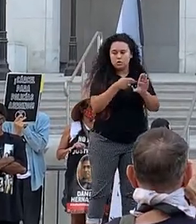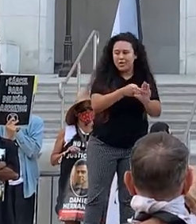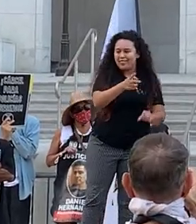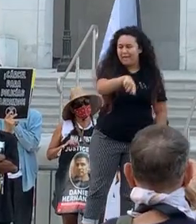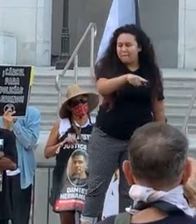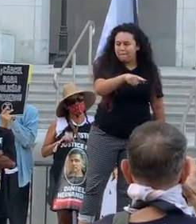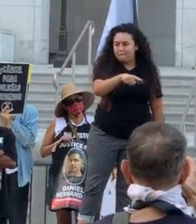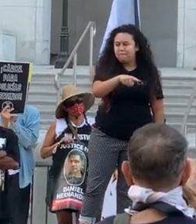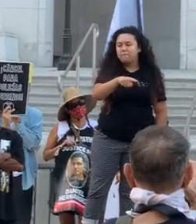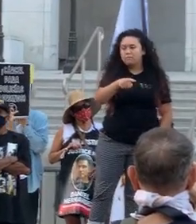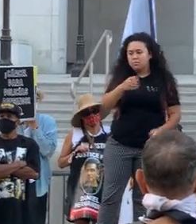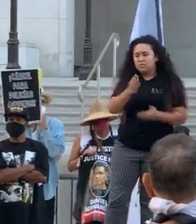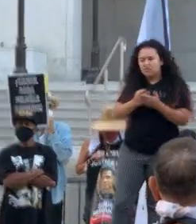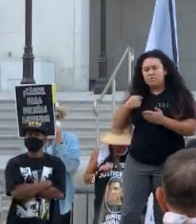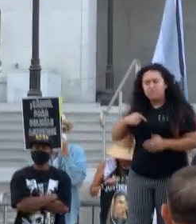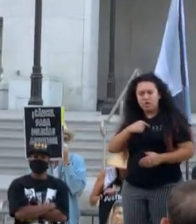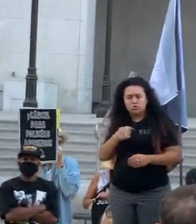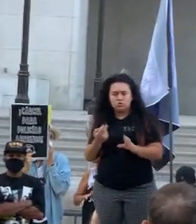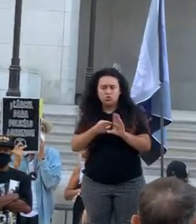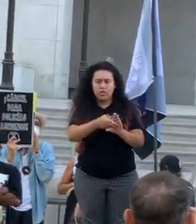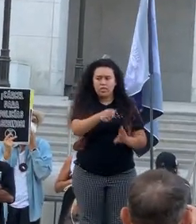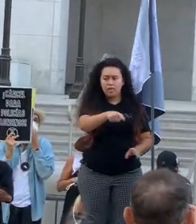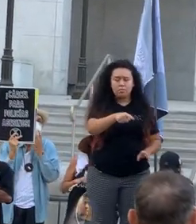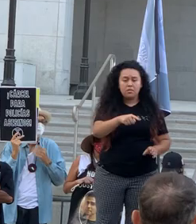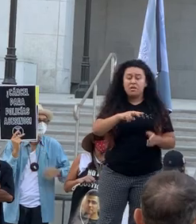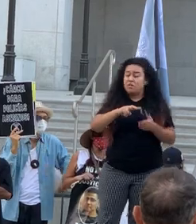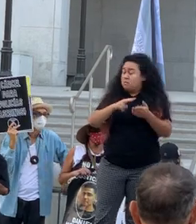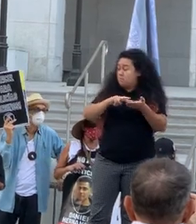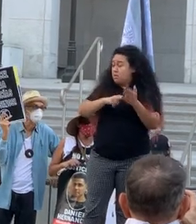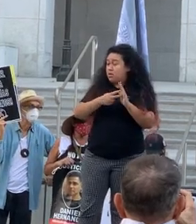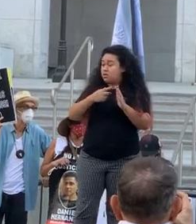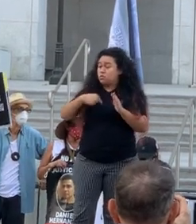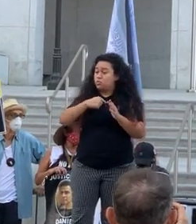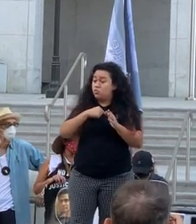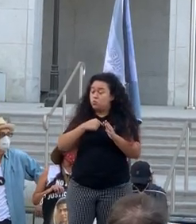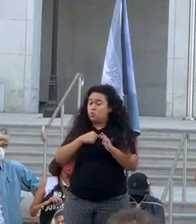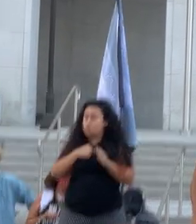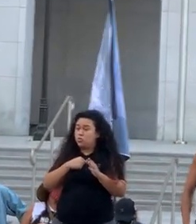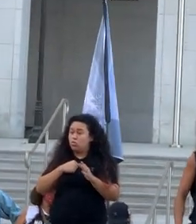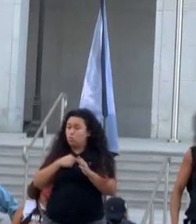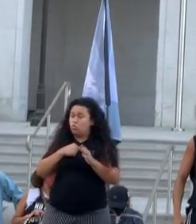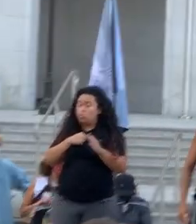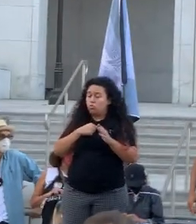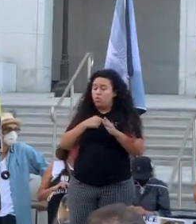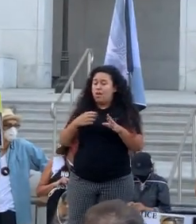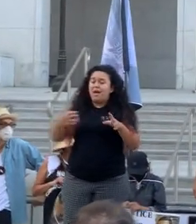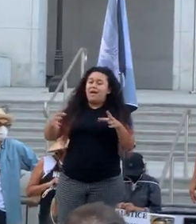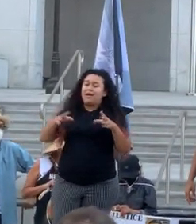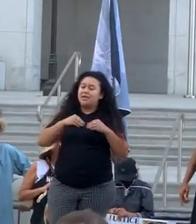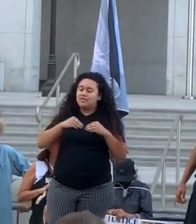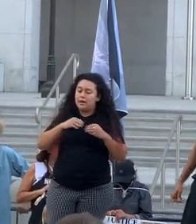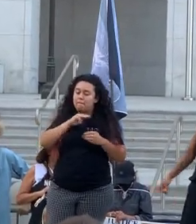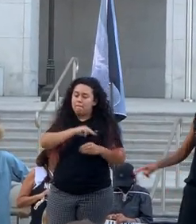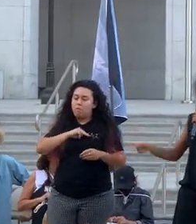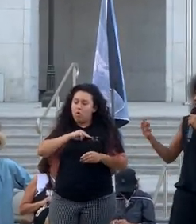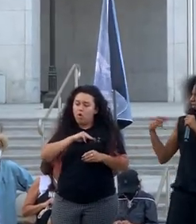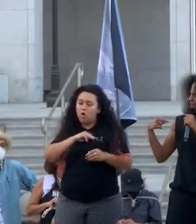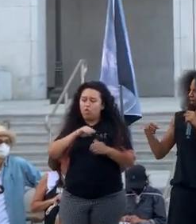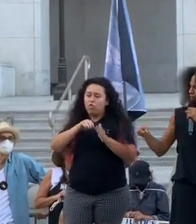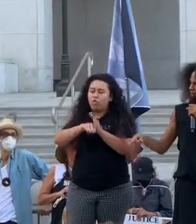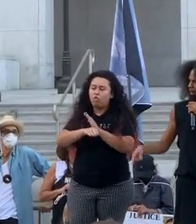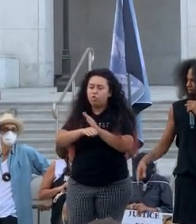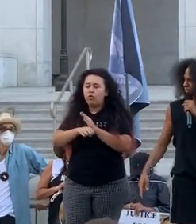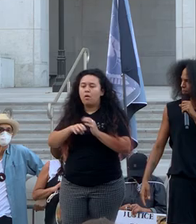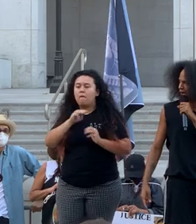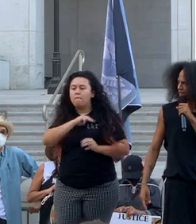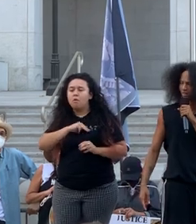Even if it means succumbing to a kind of moral apathy, a moral decay, even if it means